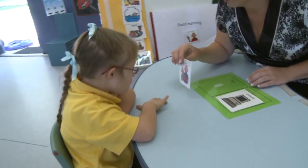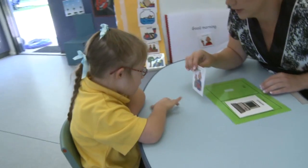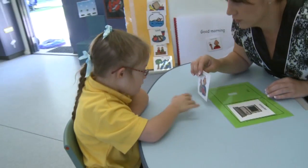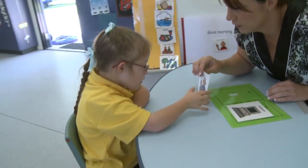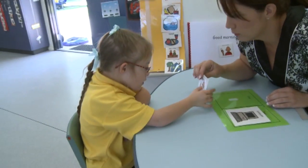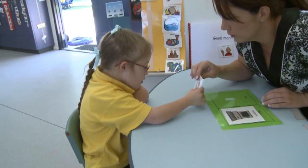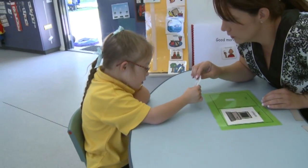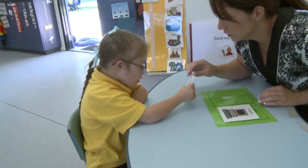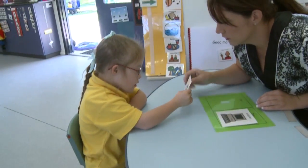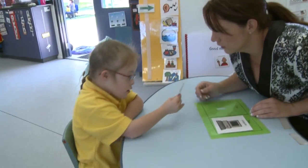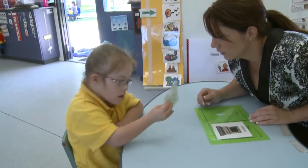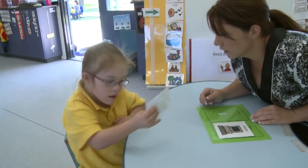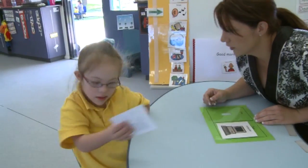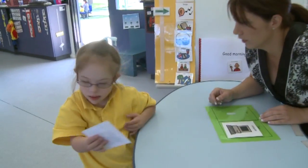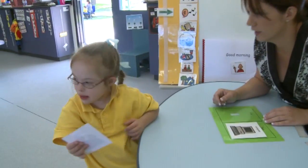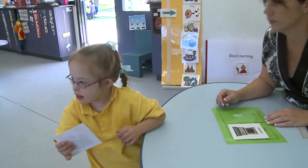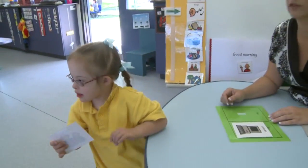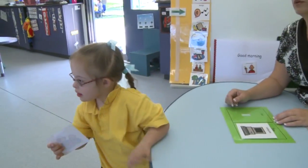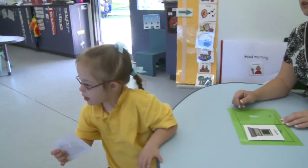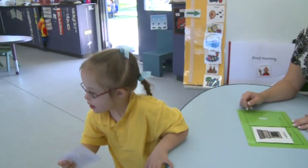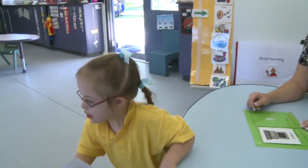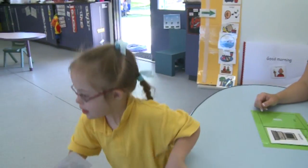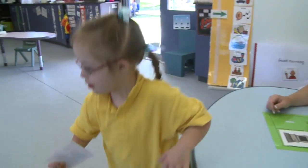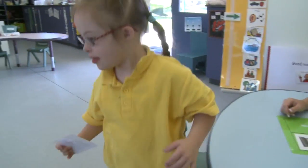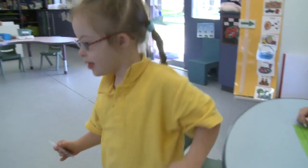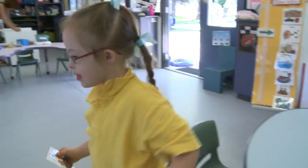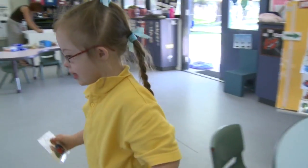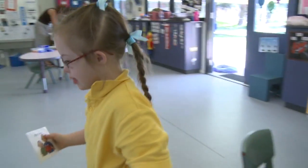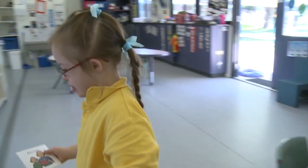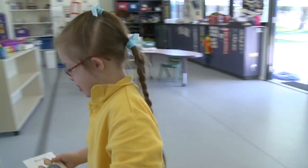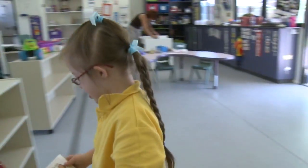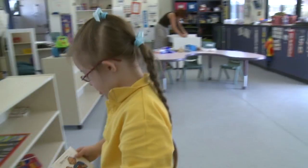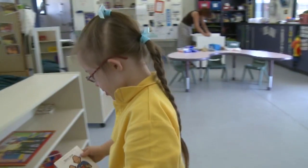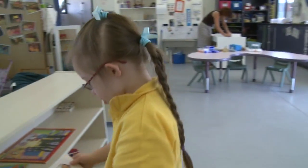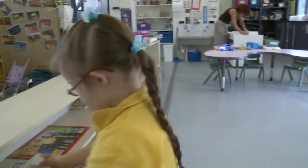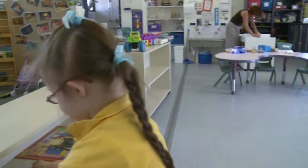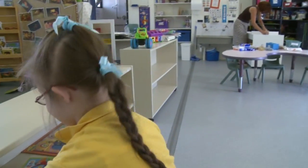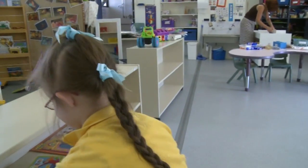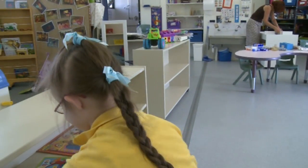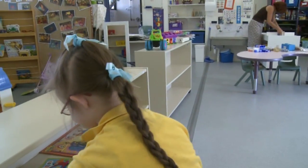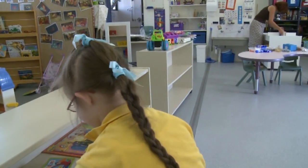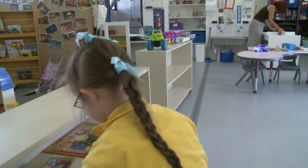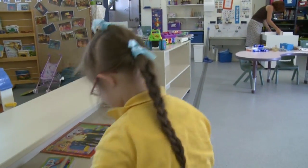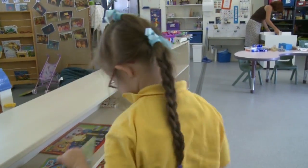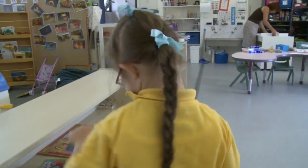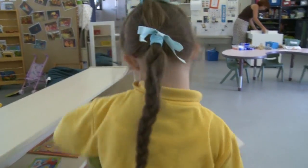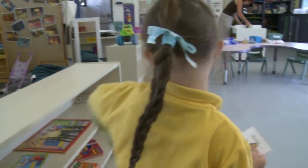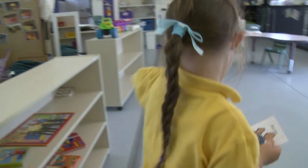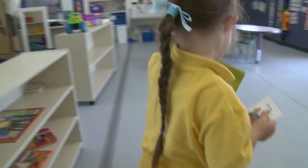pick Tiff a book? Can you go and get Tiff a book? It helps the child transition from one activity to another as they know what they'll be